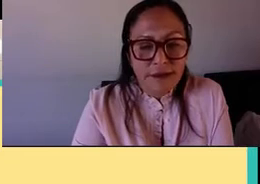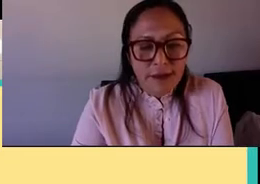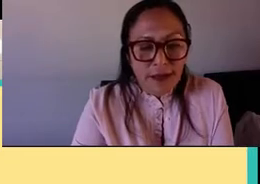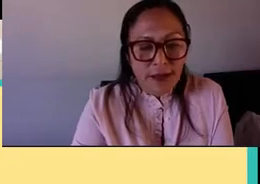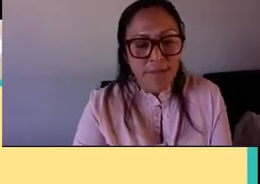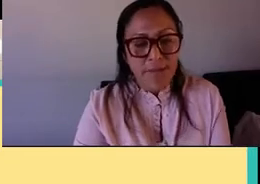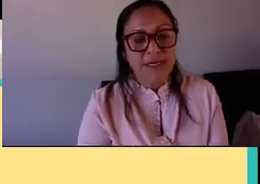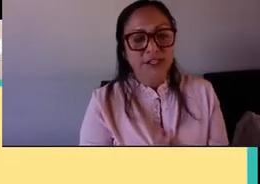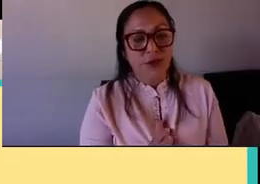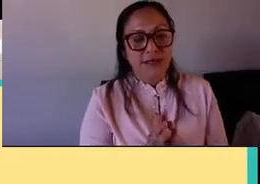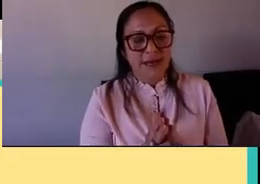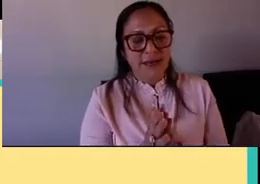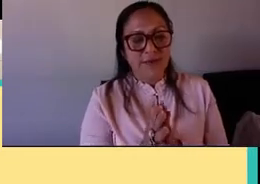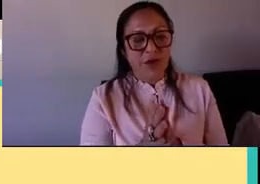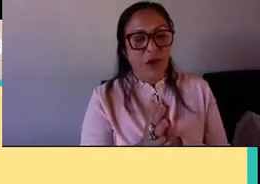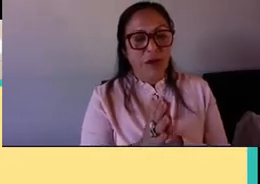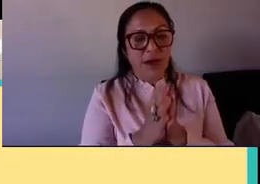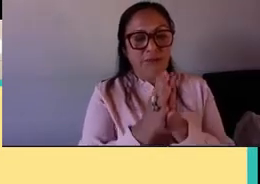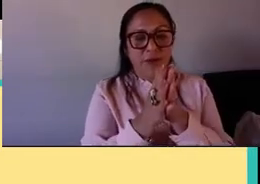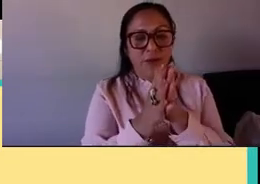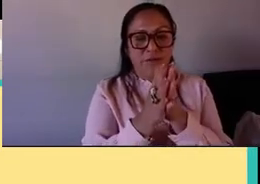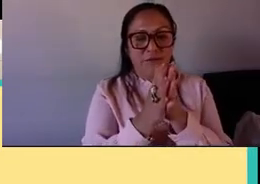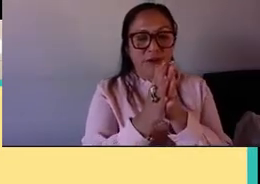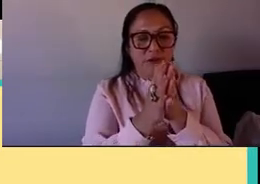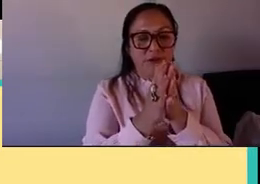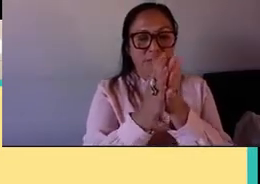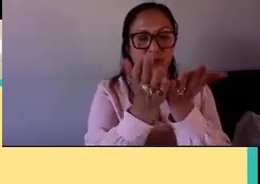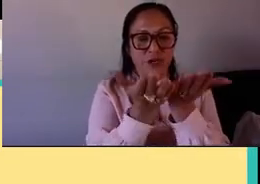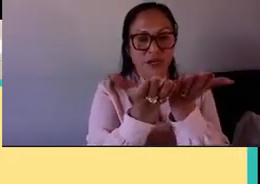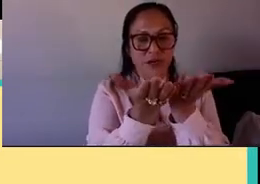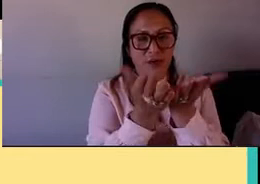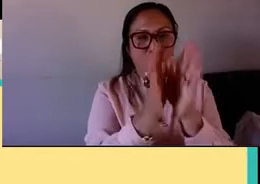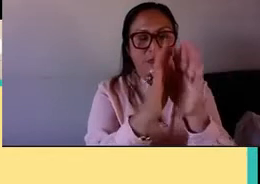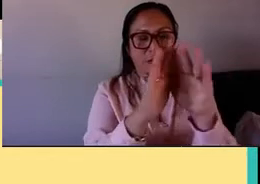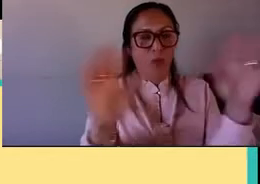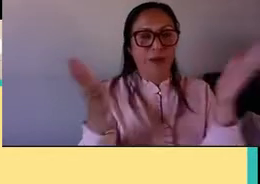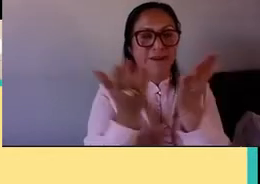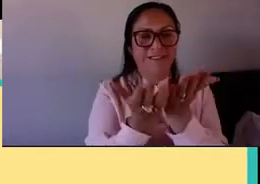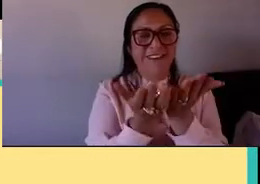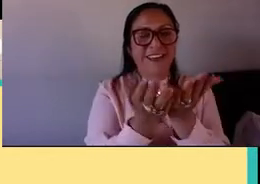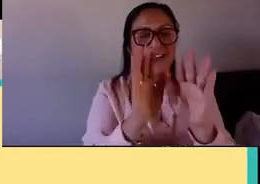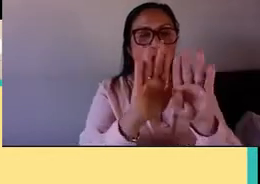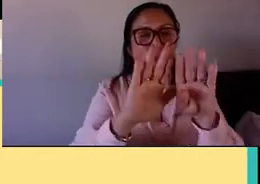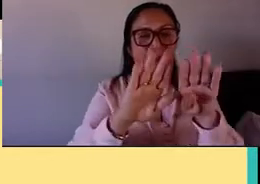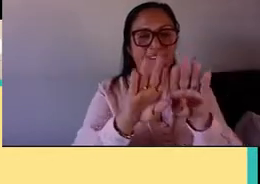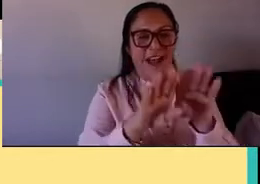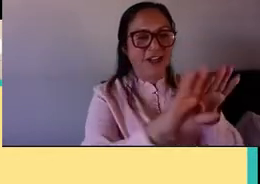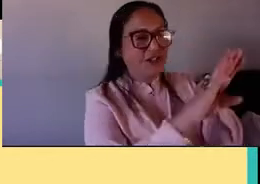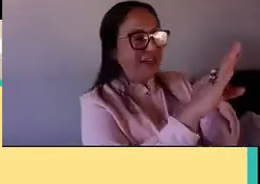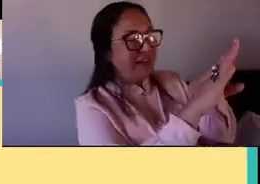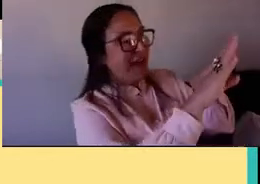Book and story time. So a lot of people confuse book with open. Open